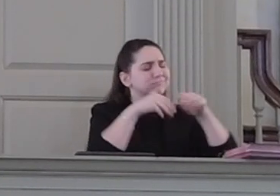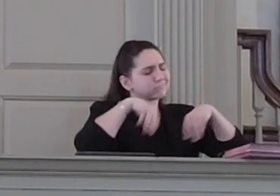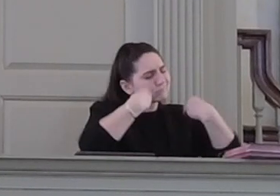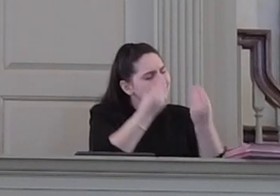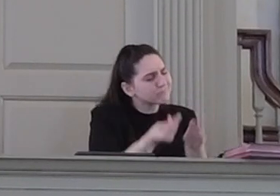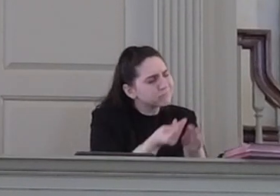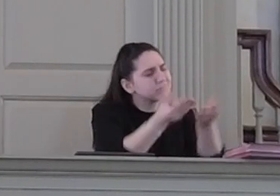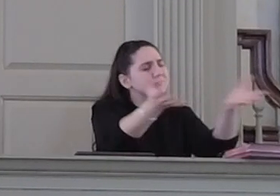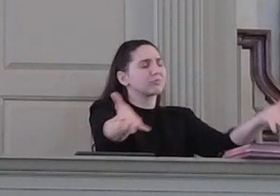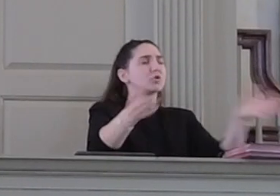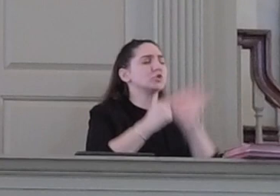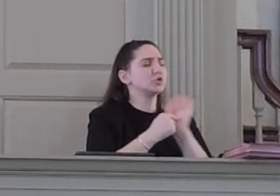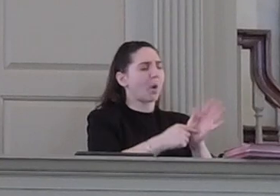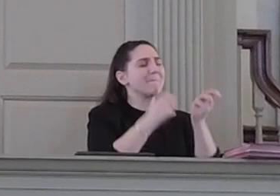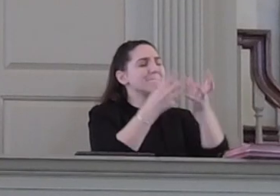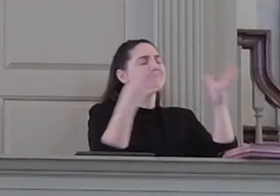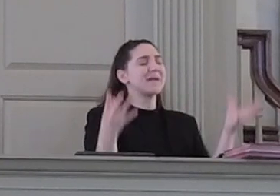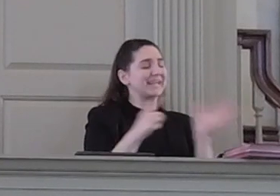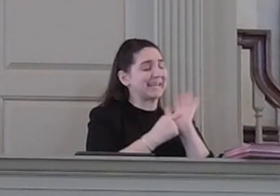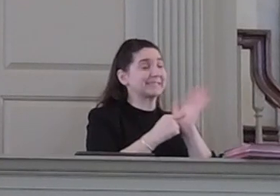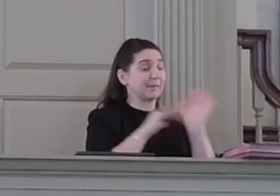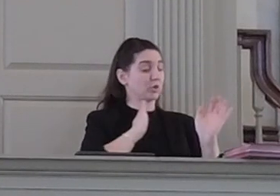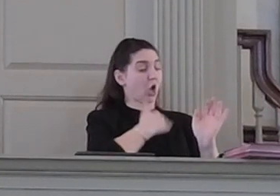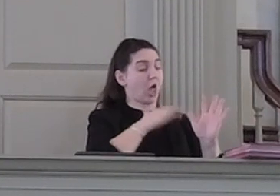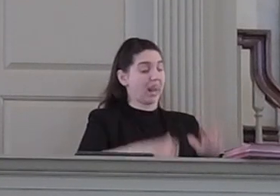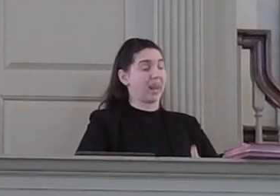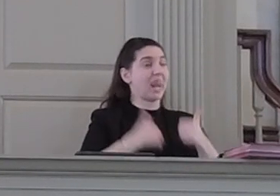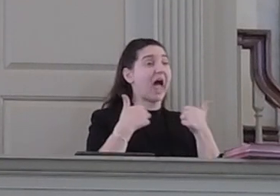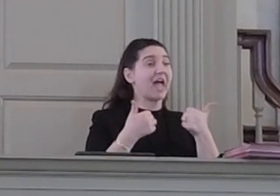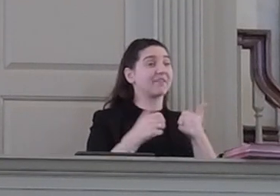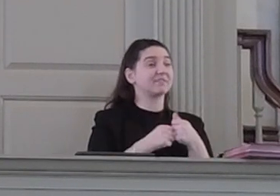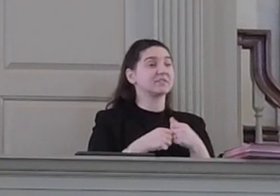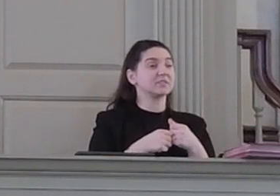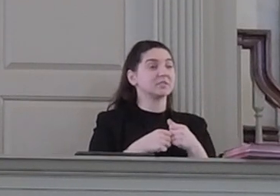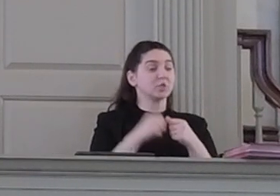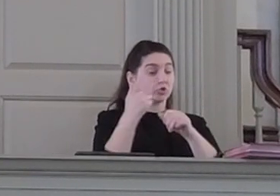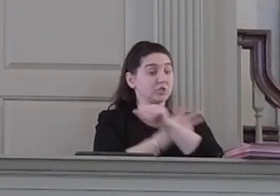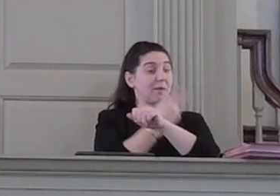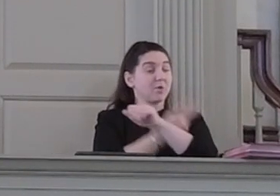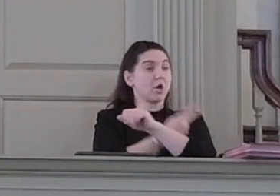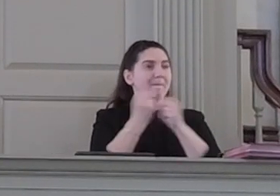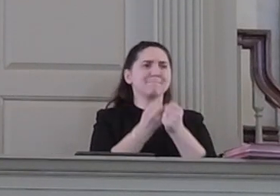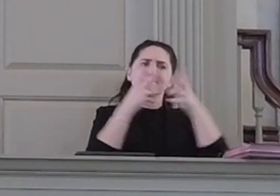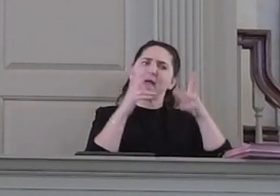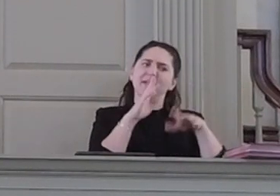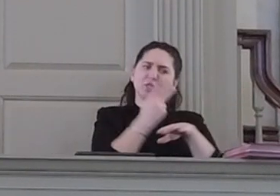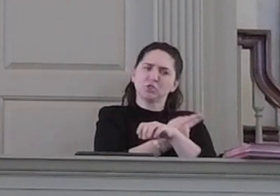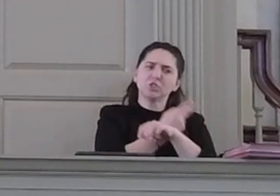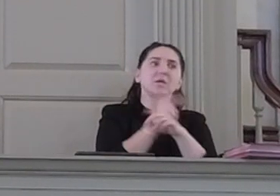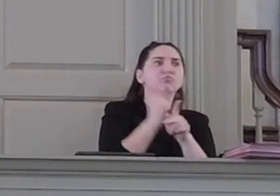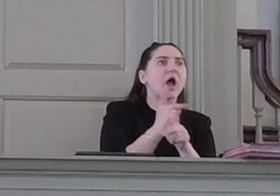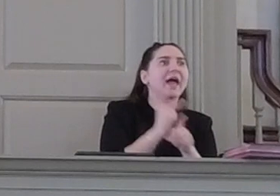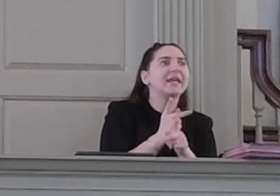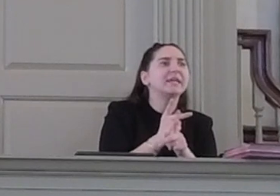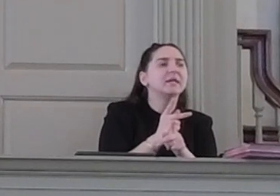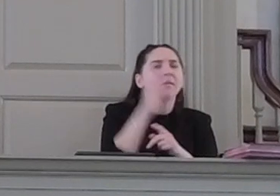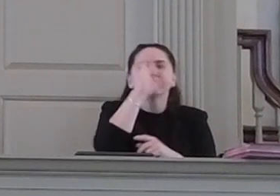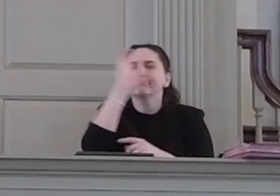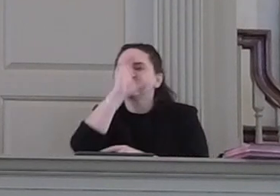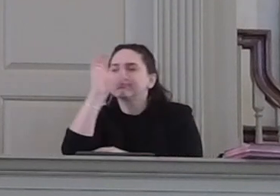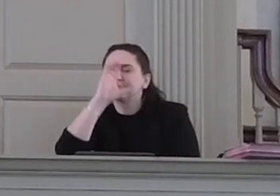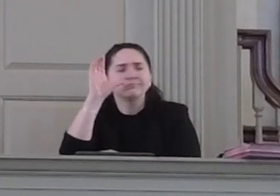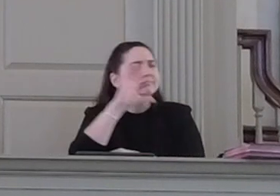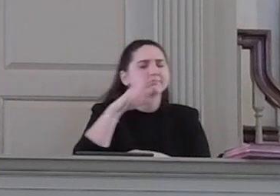how good and gracious God is, like the shepherd who went after that one lost sheep and the woman who searched for that one